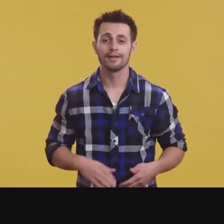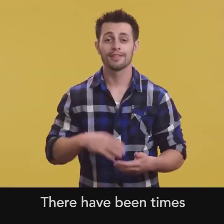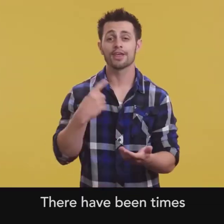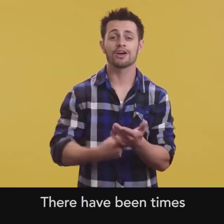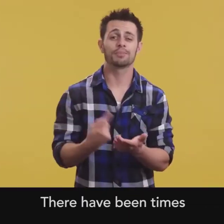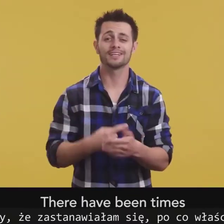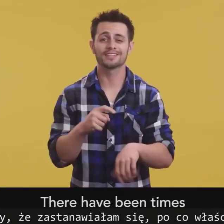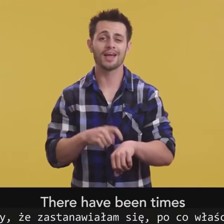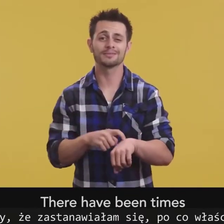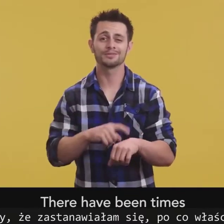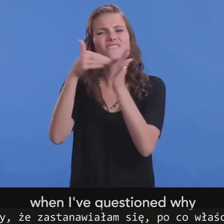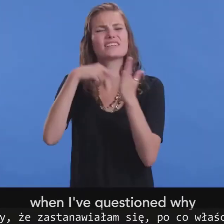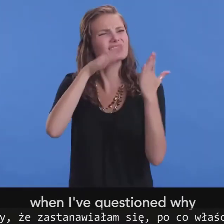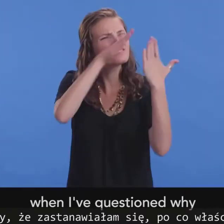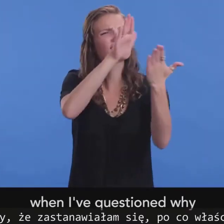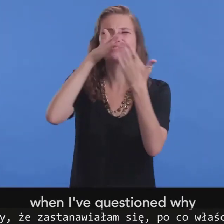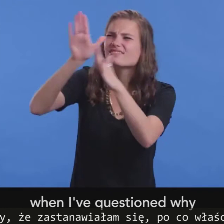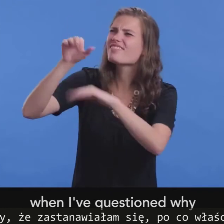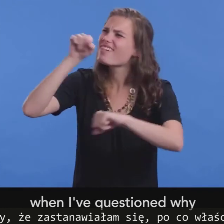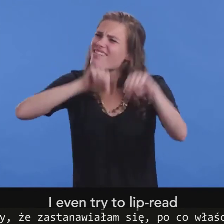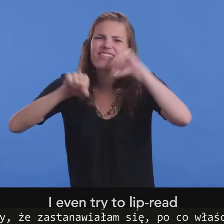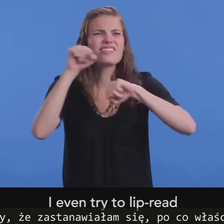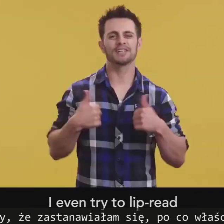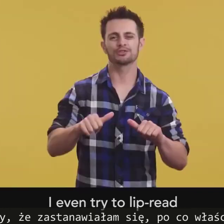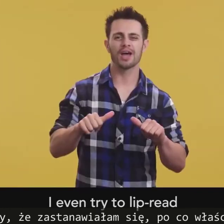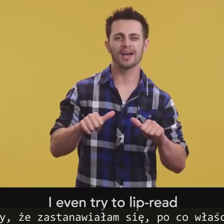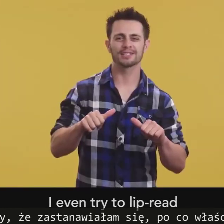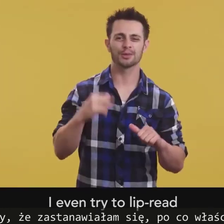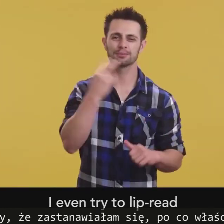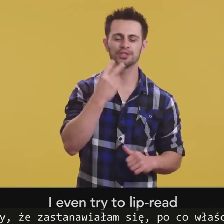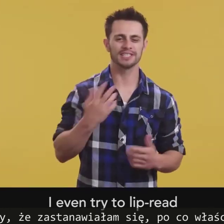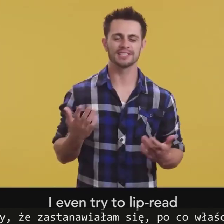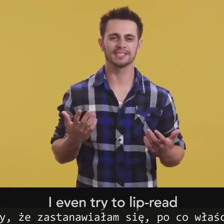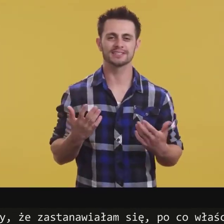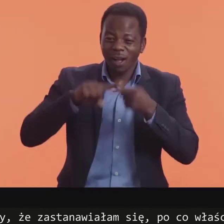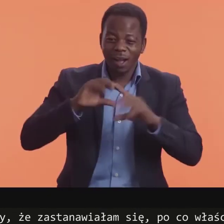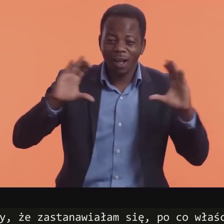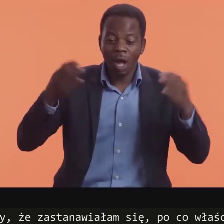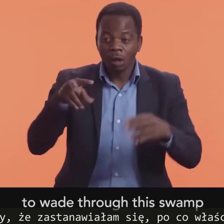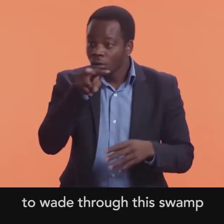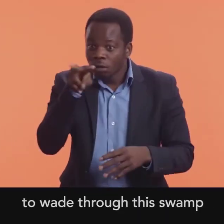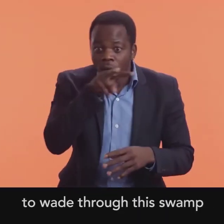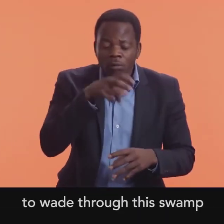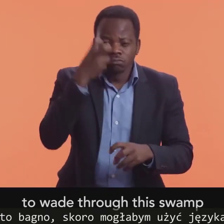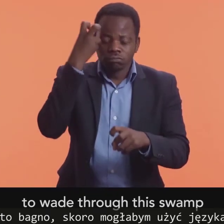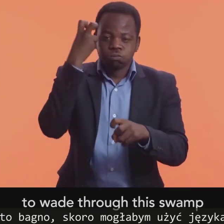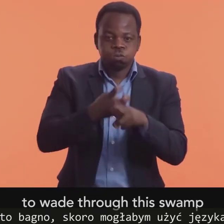There have been times when I've questioned why I even tried to breathe, to wade through this